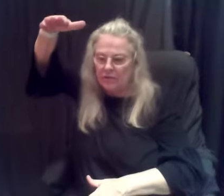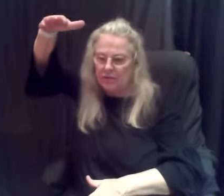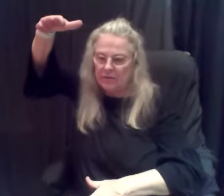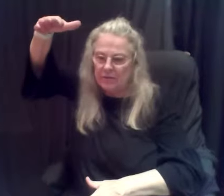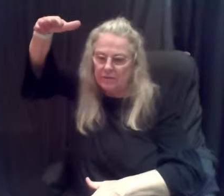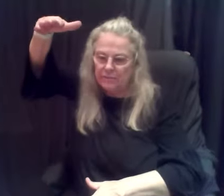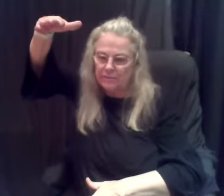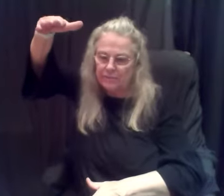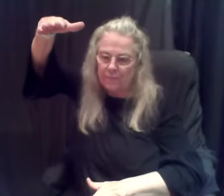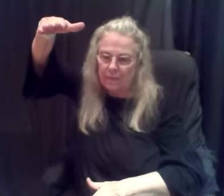difference.